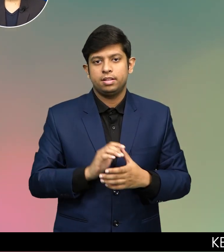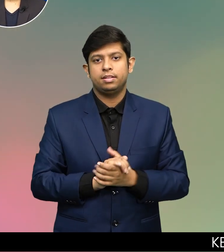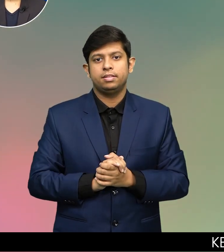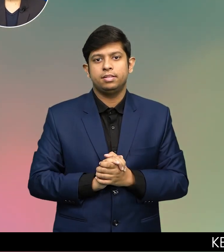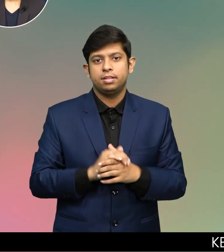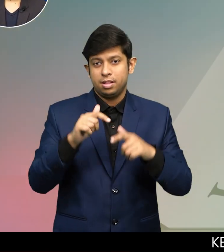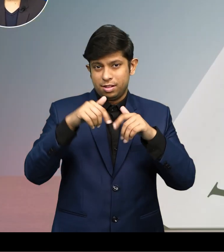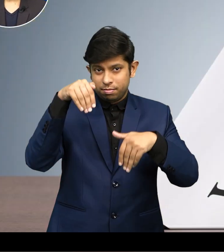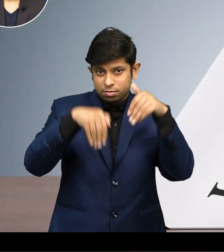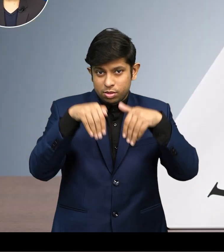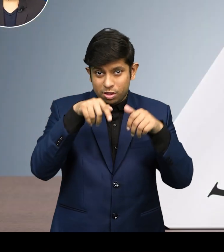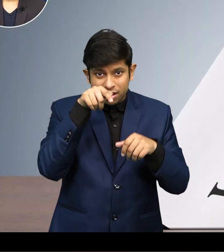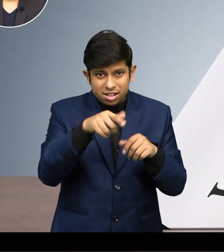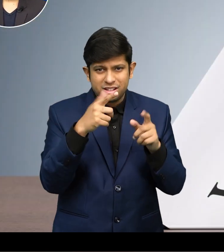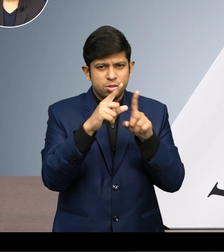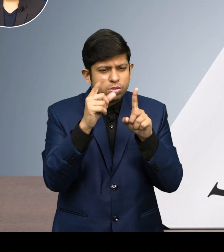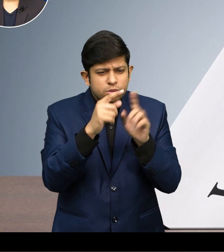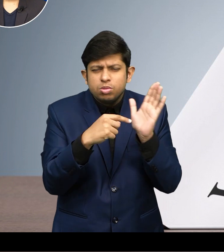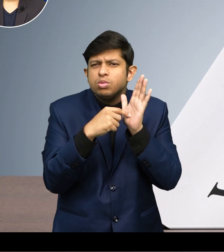Keywords. Vote.